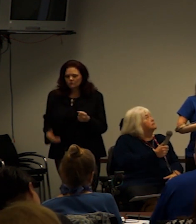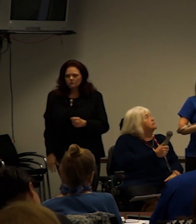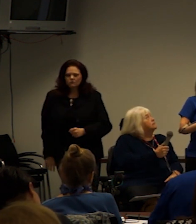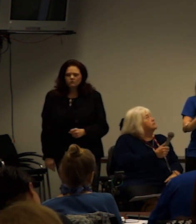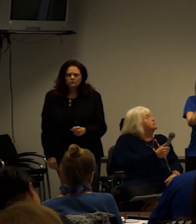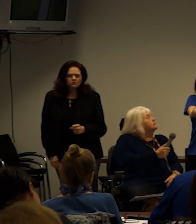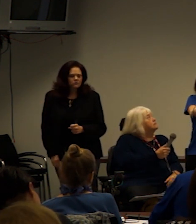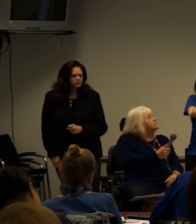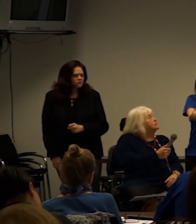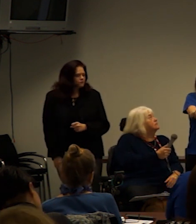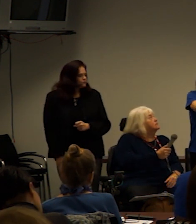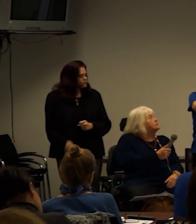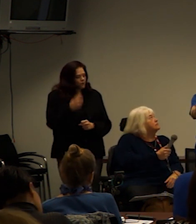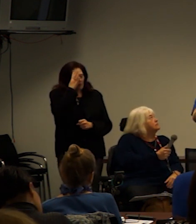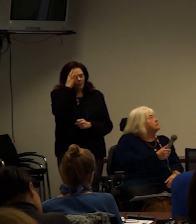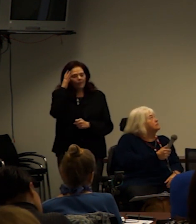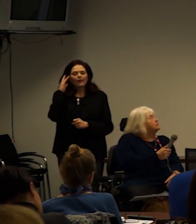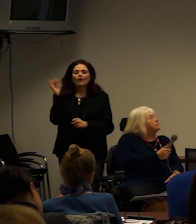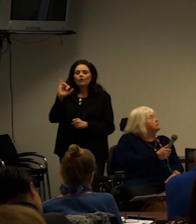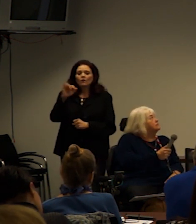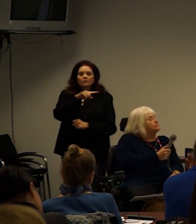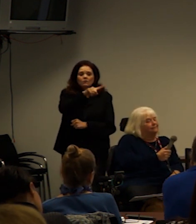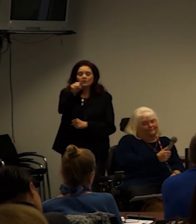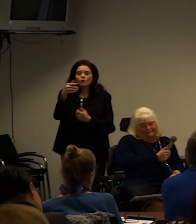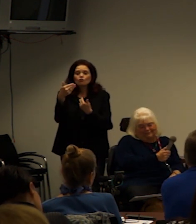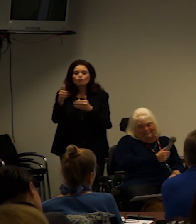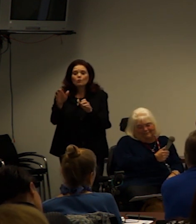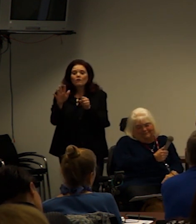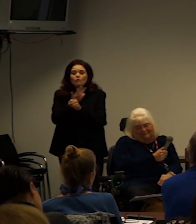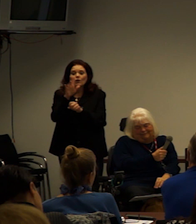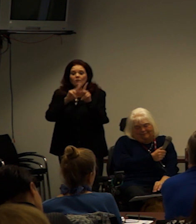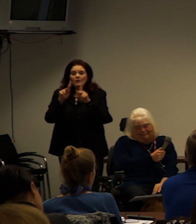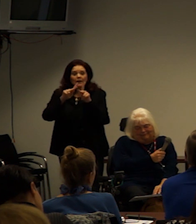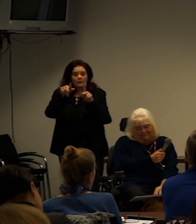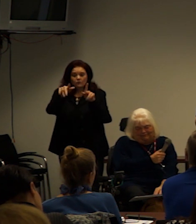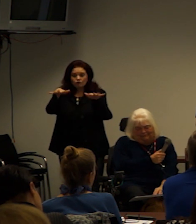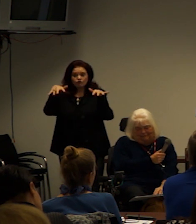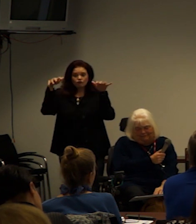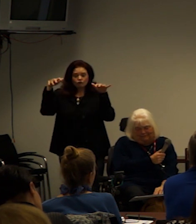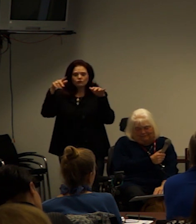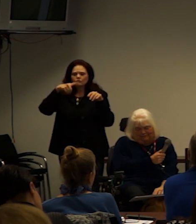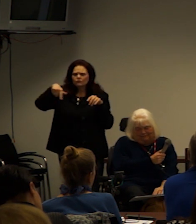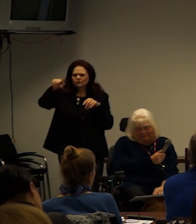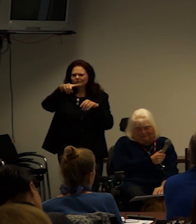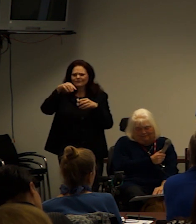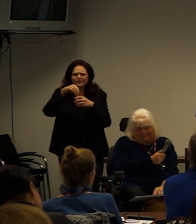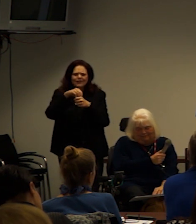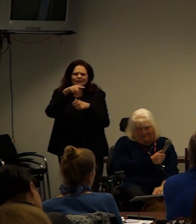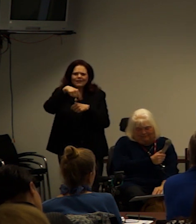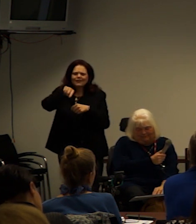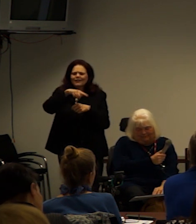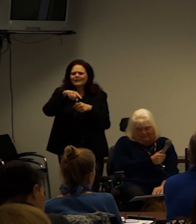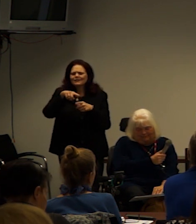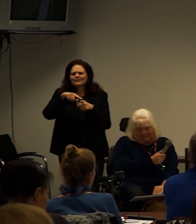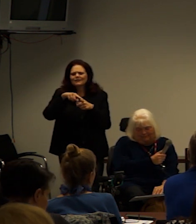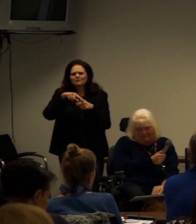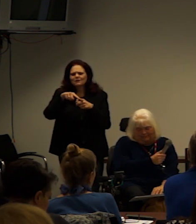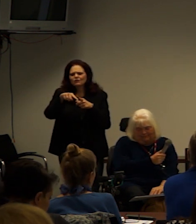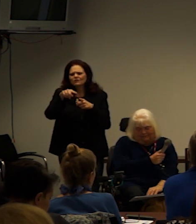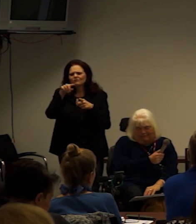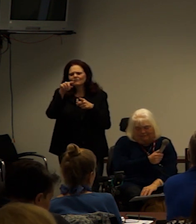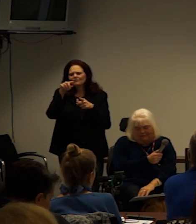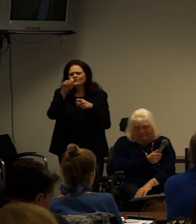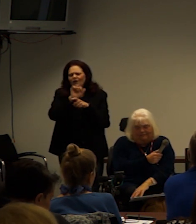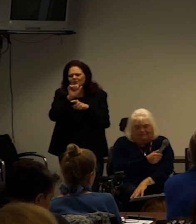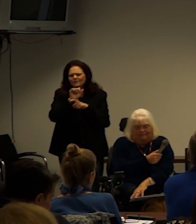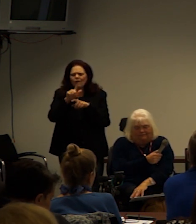And here's this room full of people and what we're doing here today. You guys have been in this field a long time, so y'all have great suggestions.